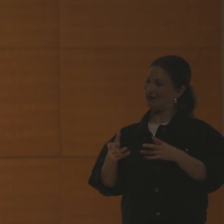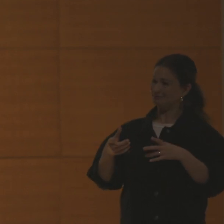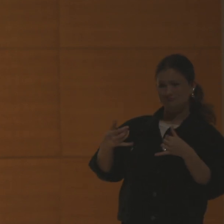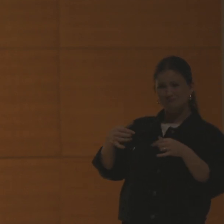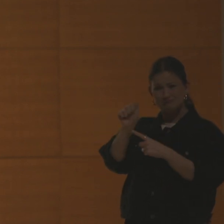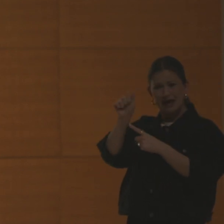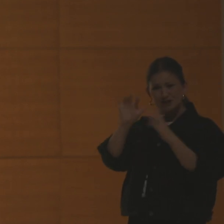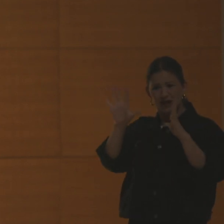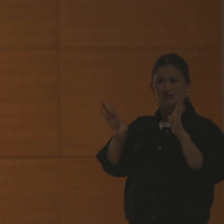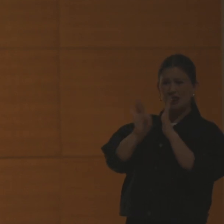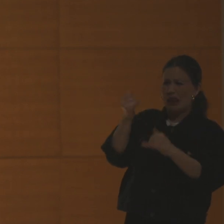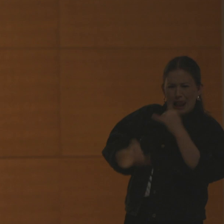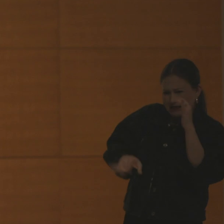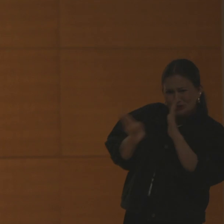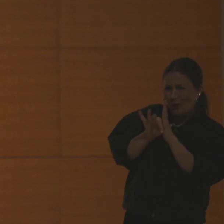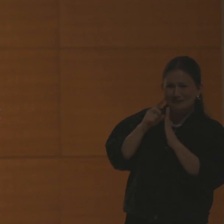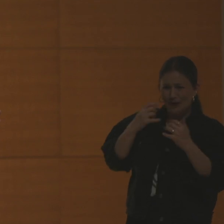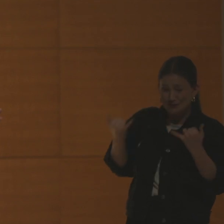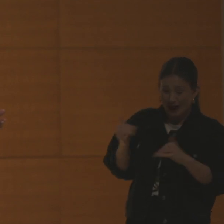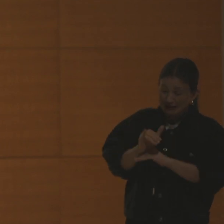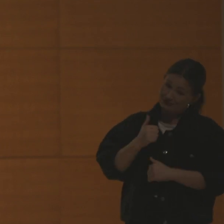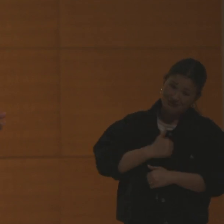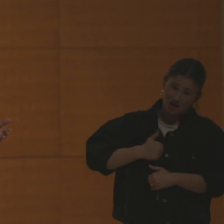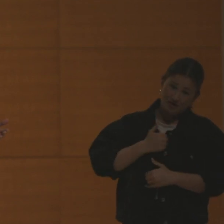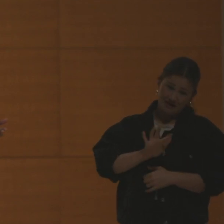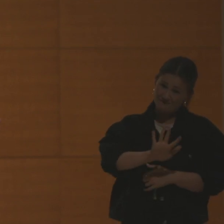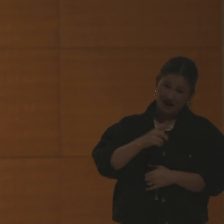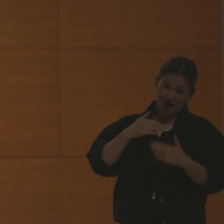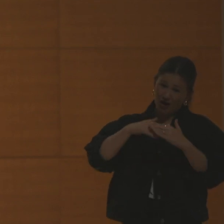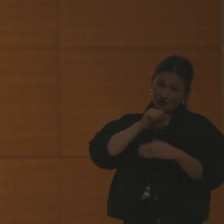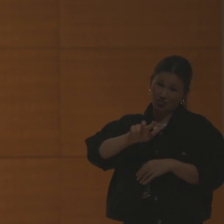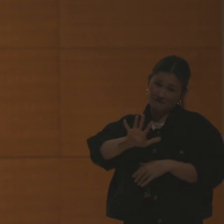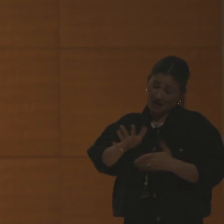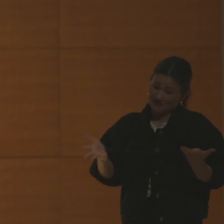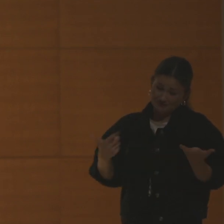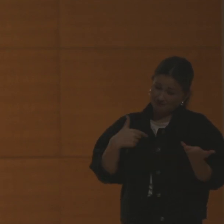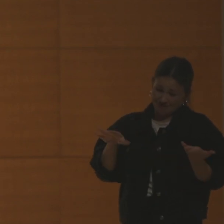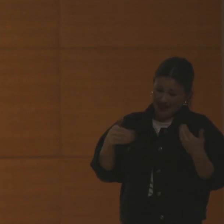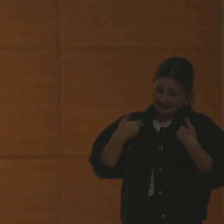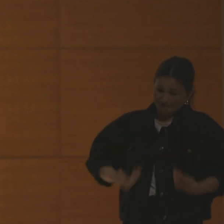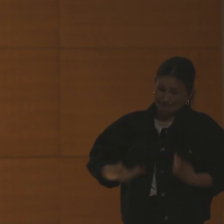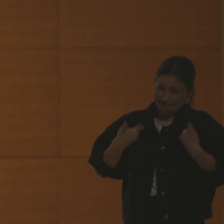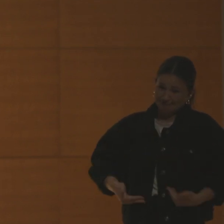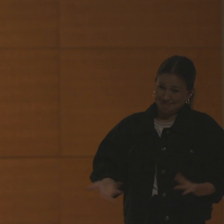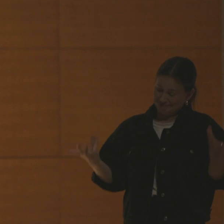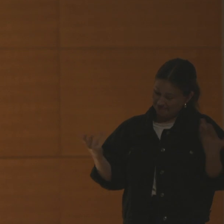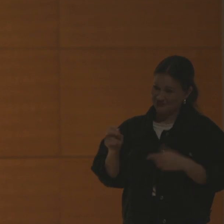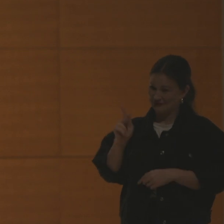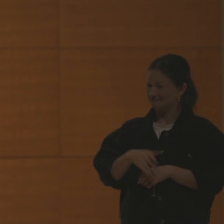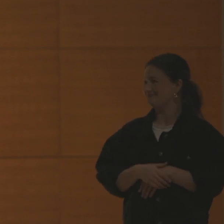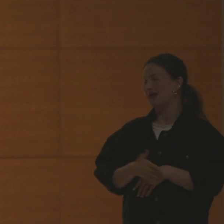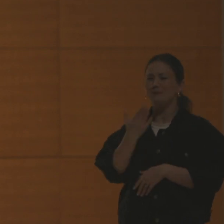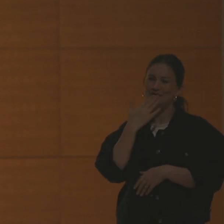for tonight's host. Sorry, five under five, this under 35, this is what you get. I'll take all pity applause. Thank you for